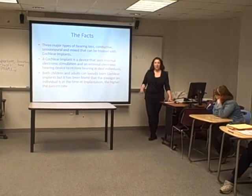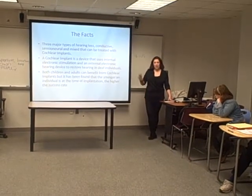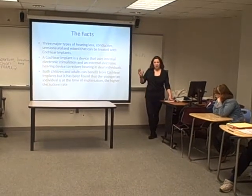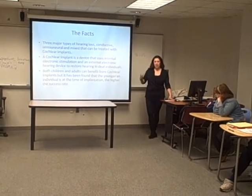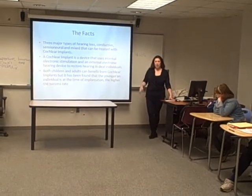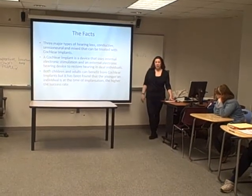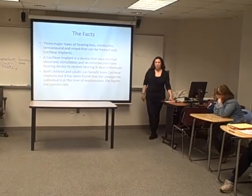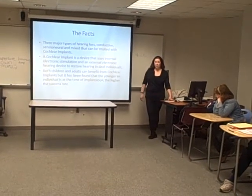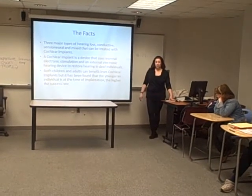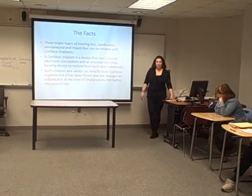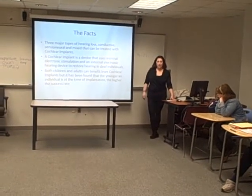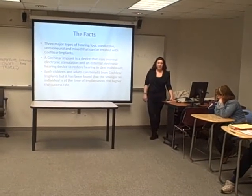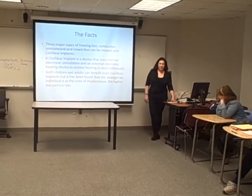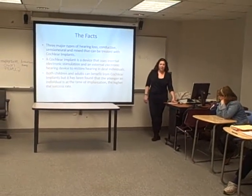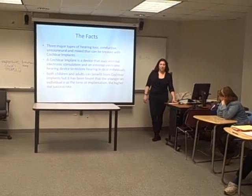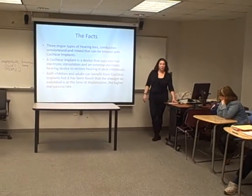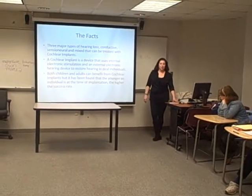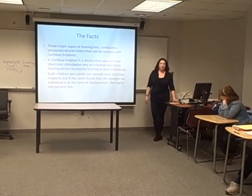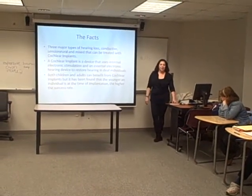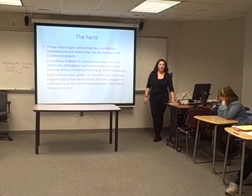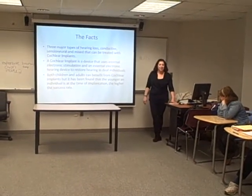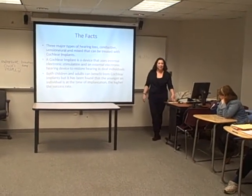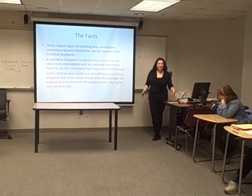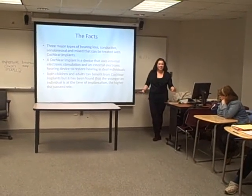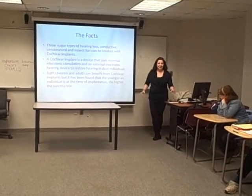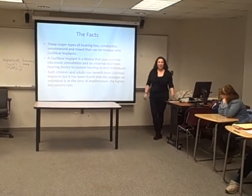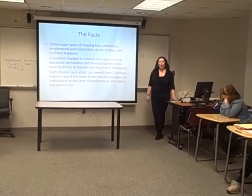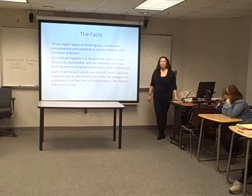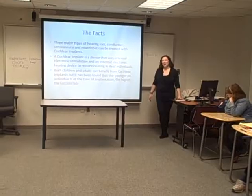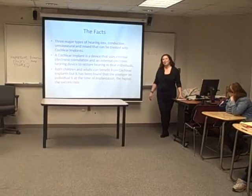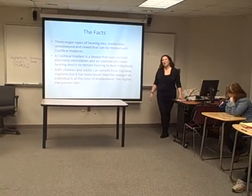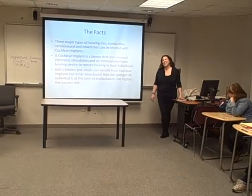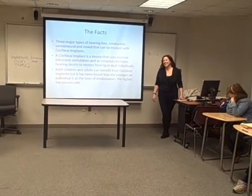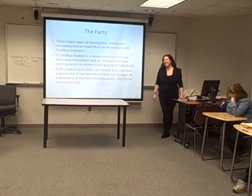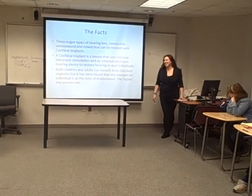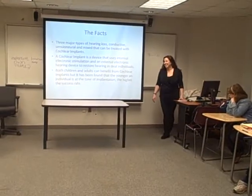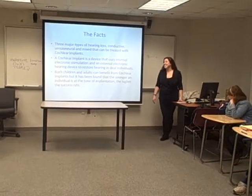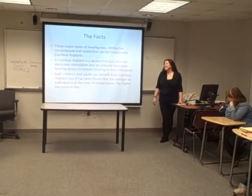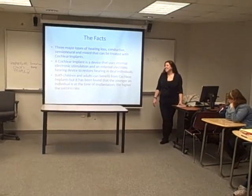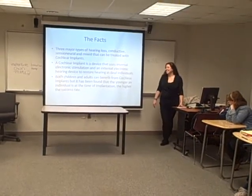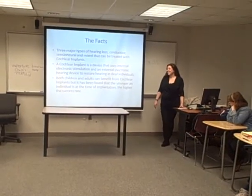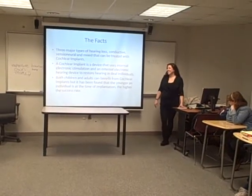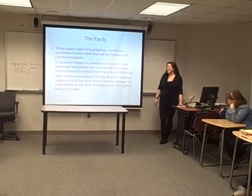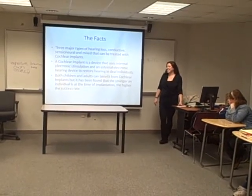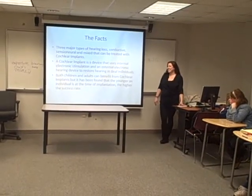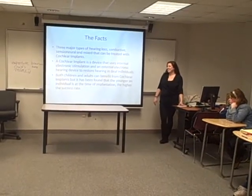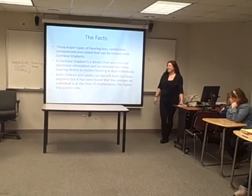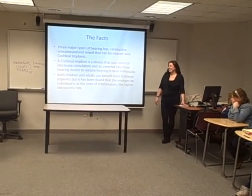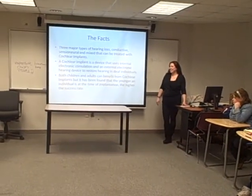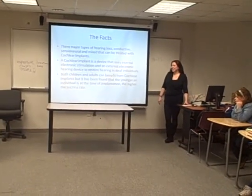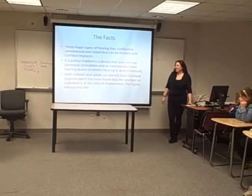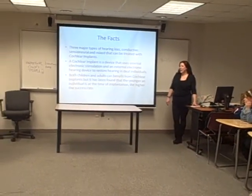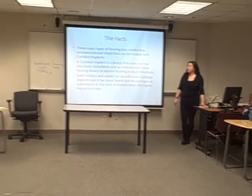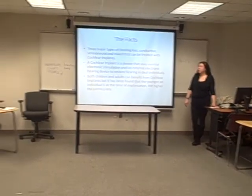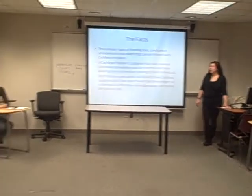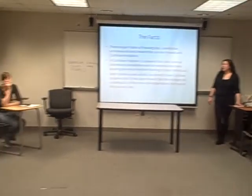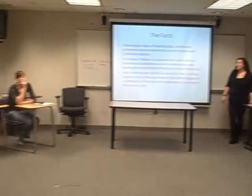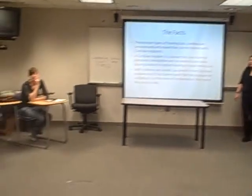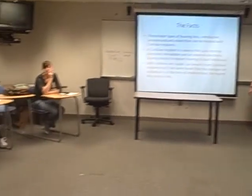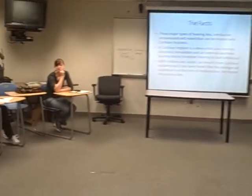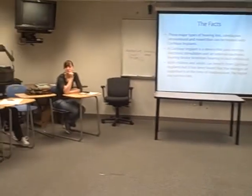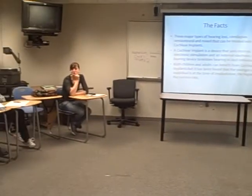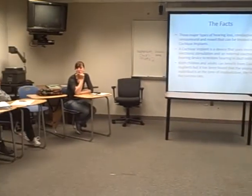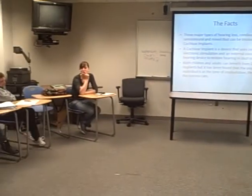the right. I think I'd just keep her with one. It was a tough surgery, long recovery. How thick are the implants? How